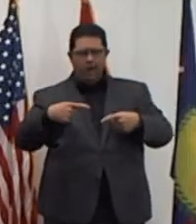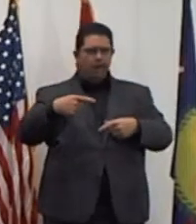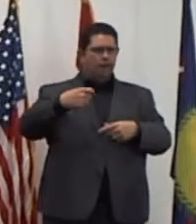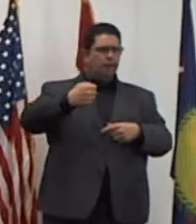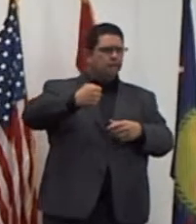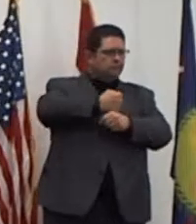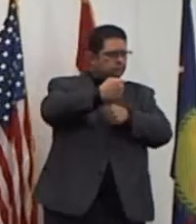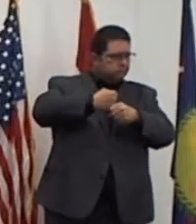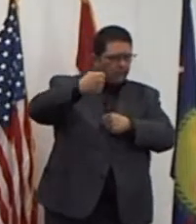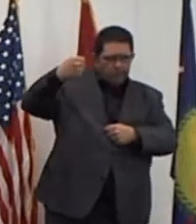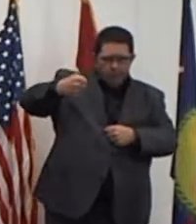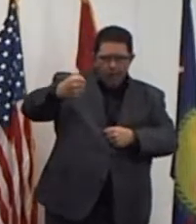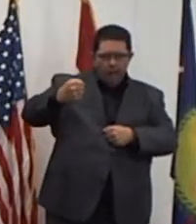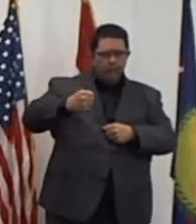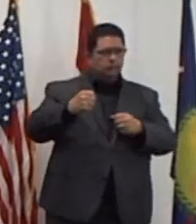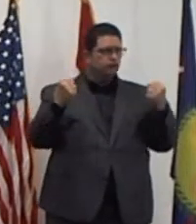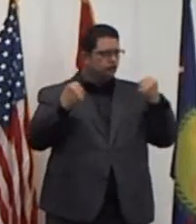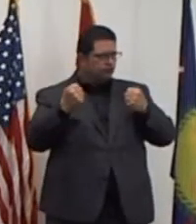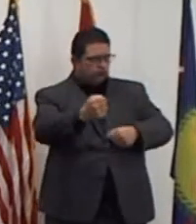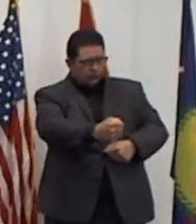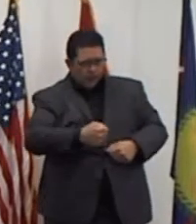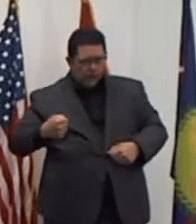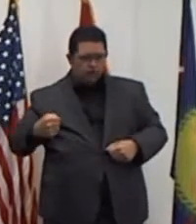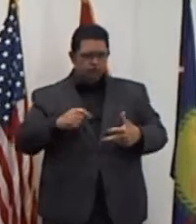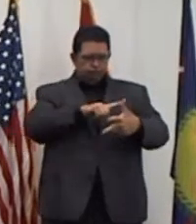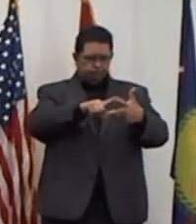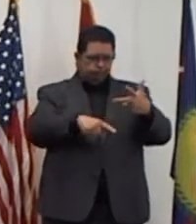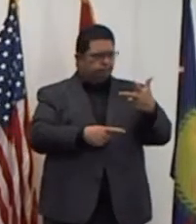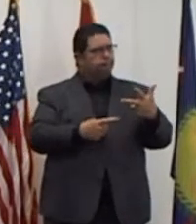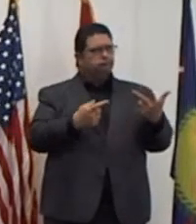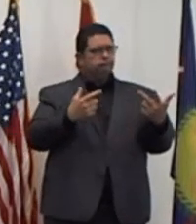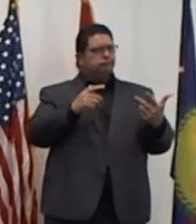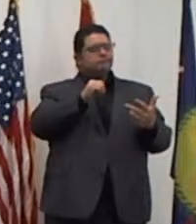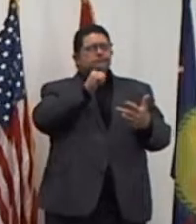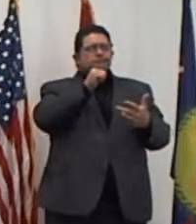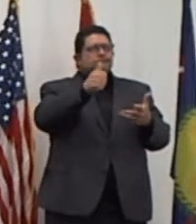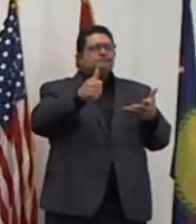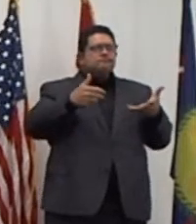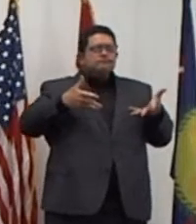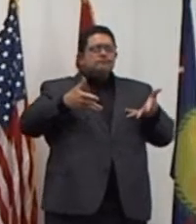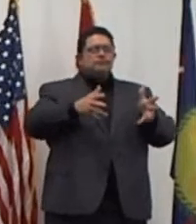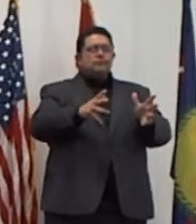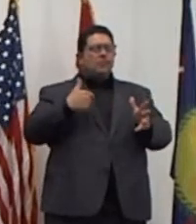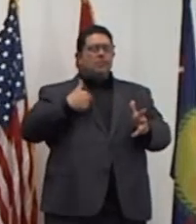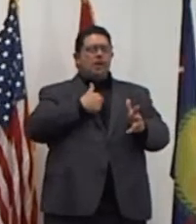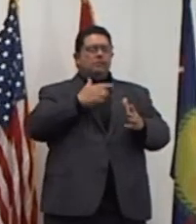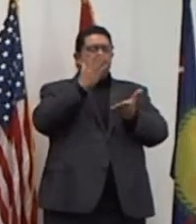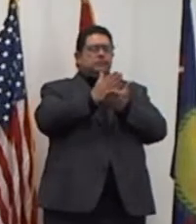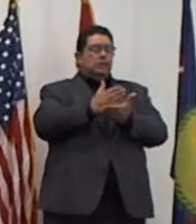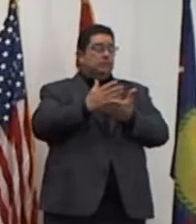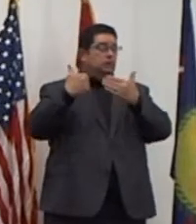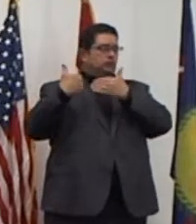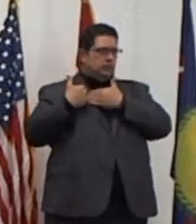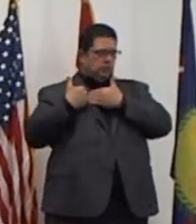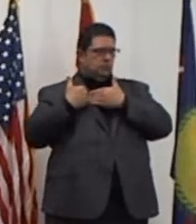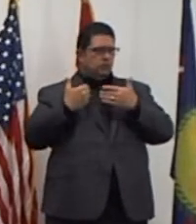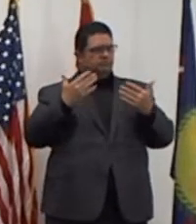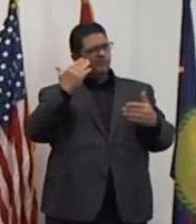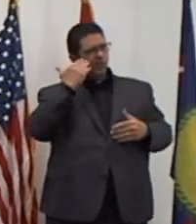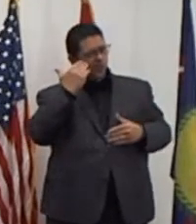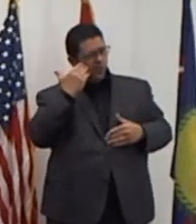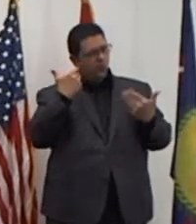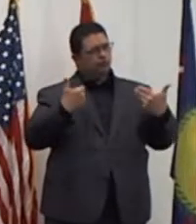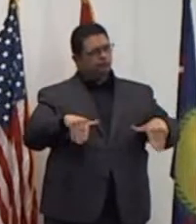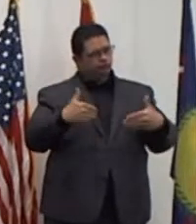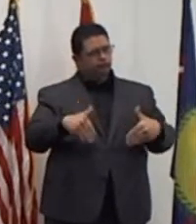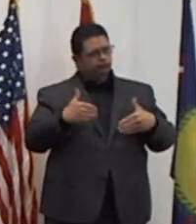of contamination. So don't let up or stop being responsible. I know it's easy to lapse, but as long as this